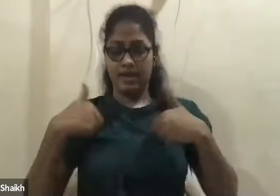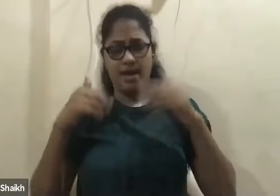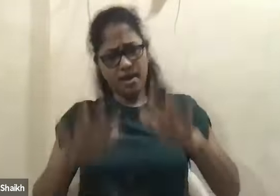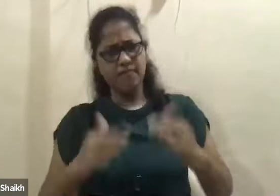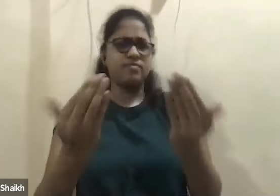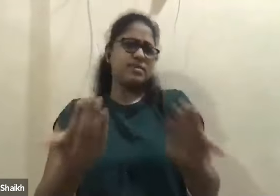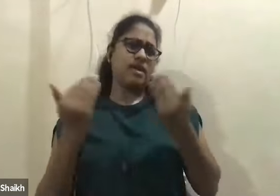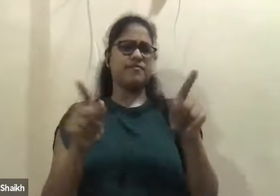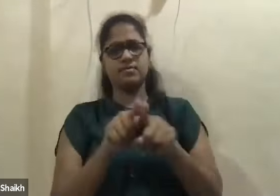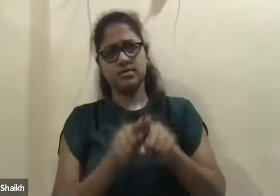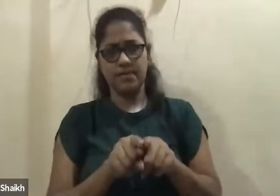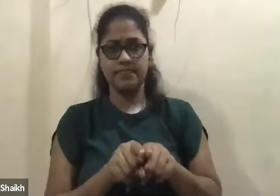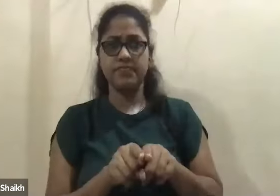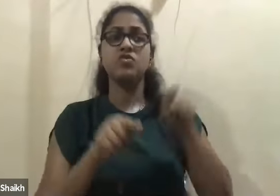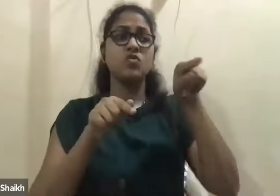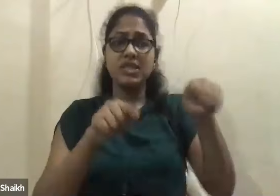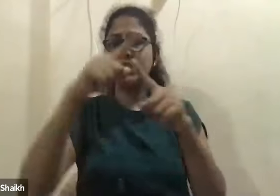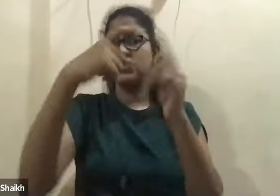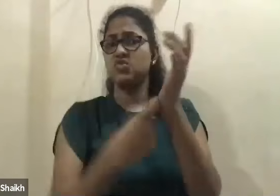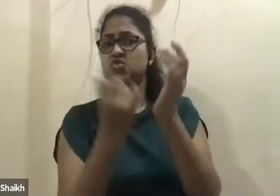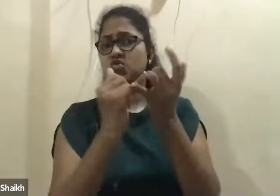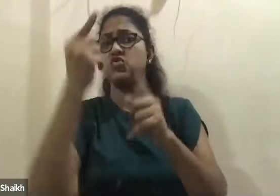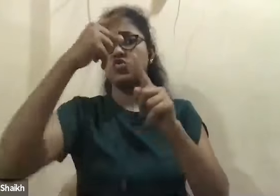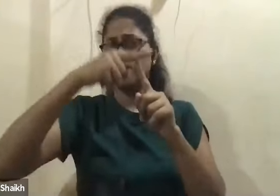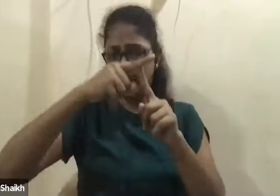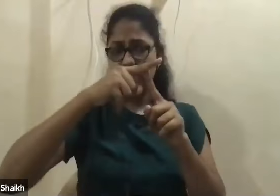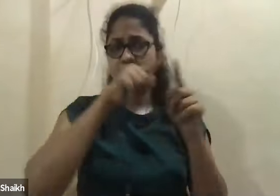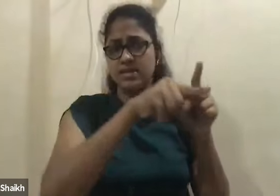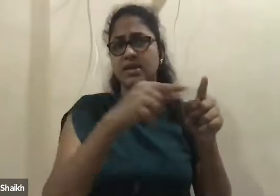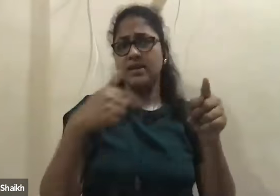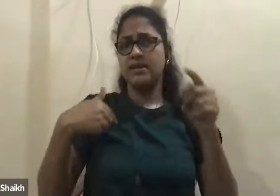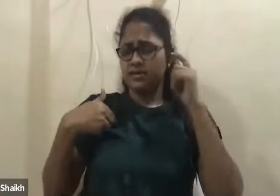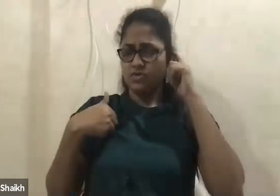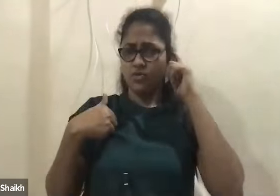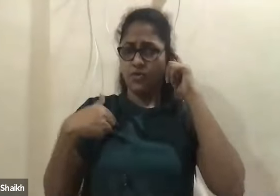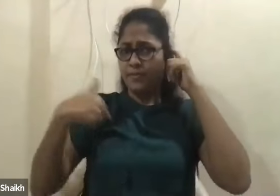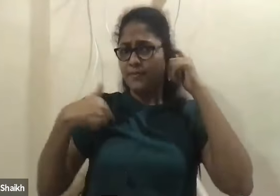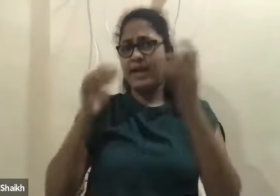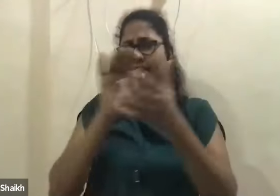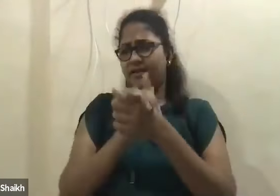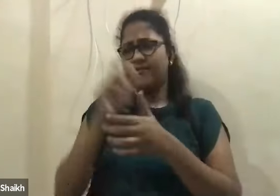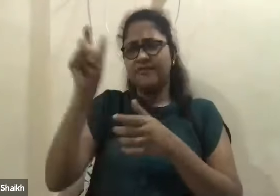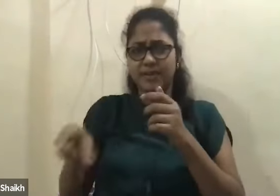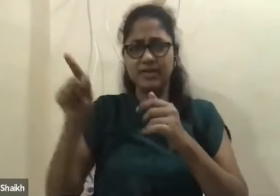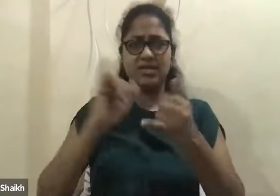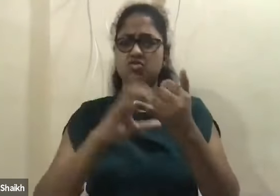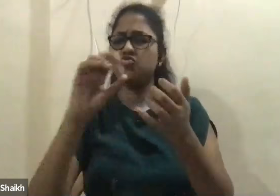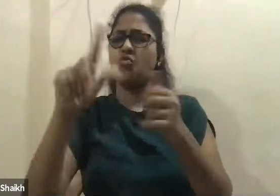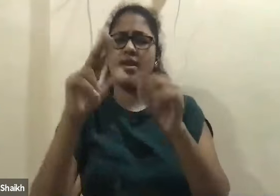So we made this trust with a very trusted friend of ours, Ashok Bhai Solanki. He is a chartered accountant. He himself